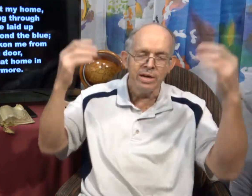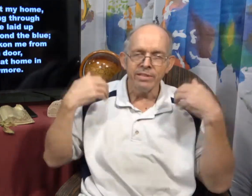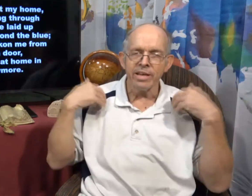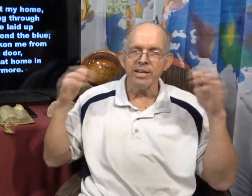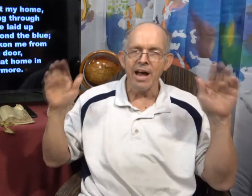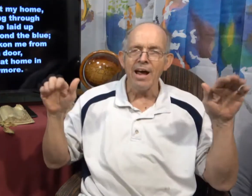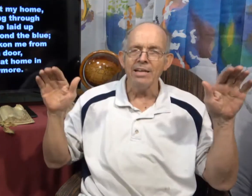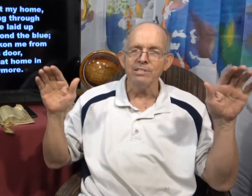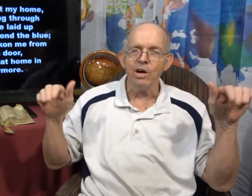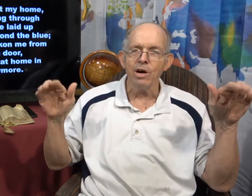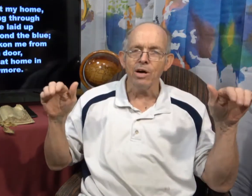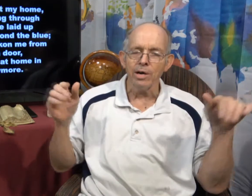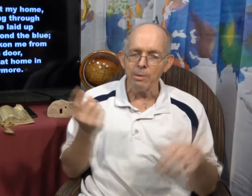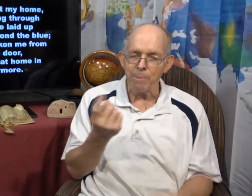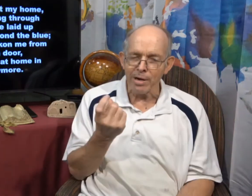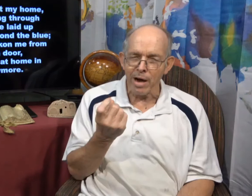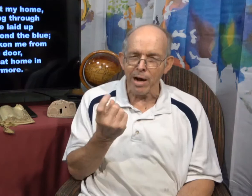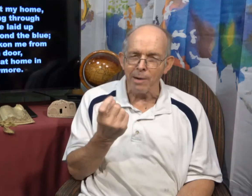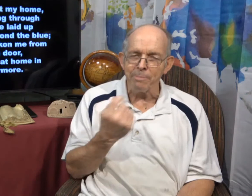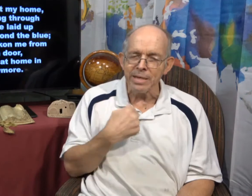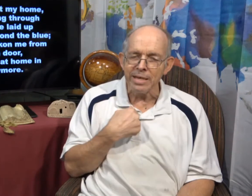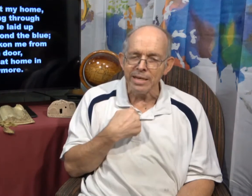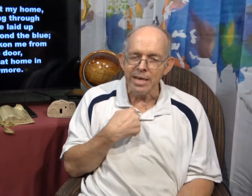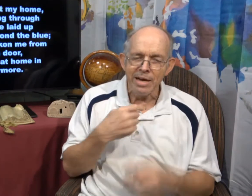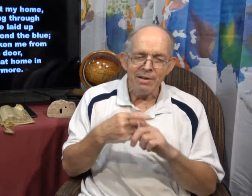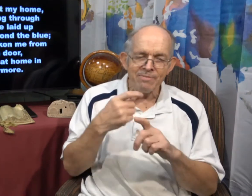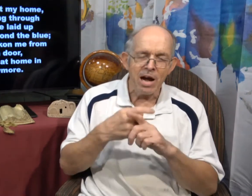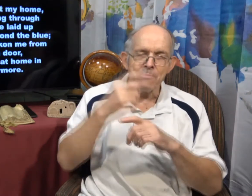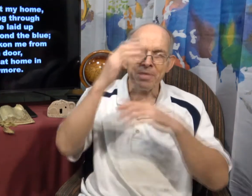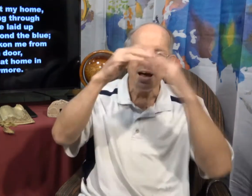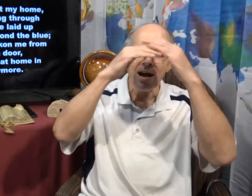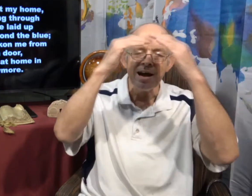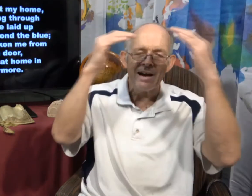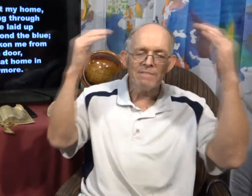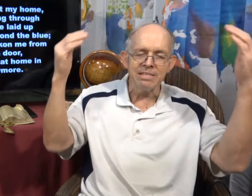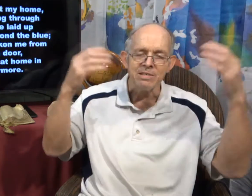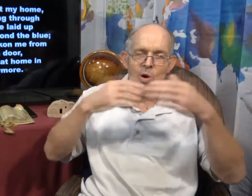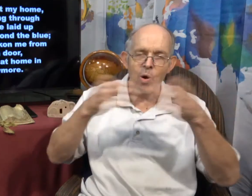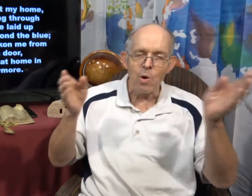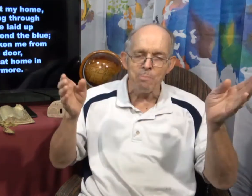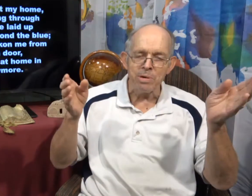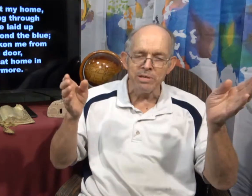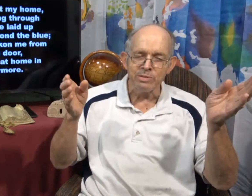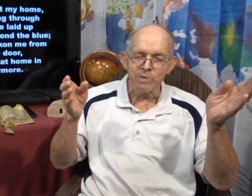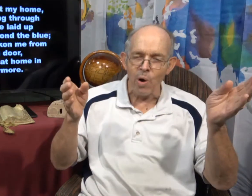The angel began me from the heaven open